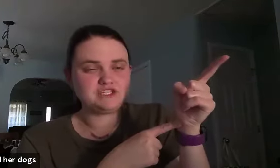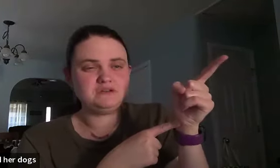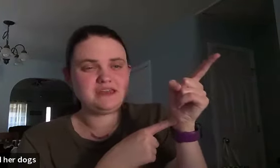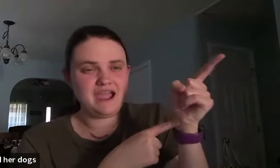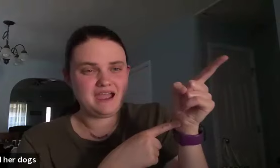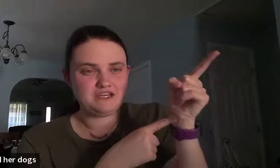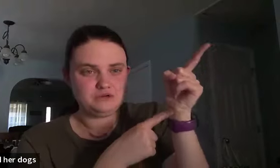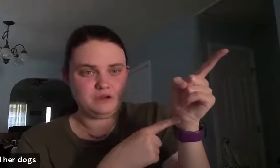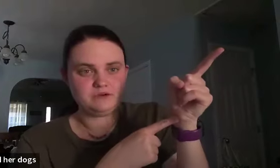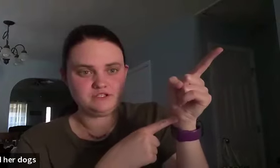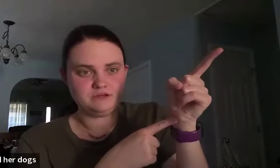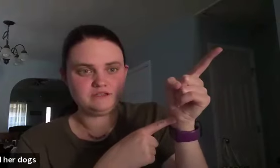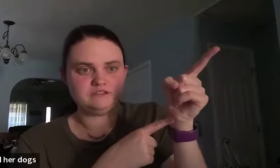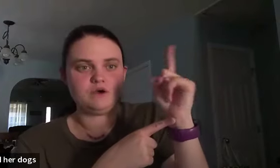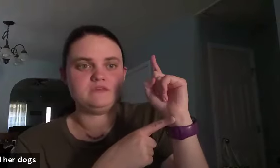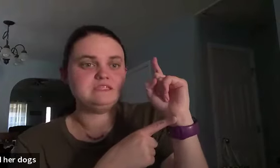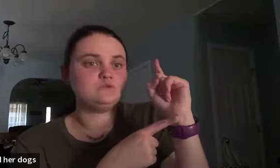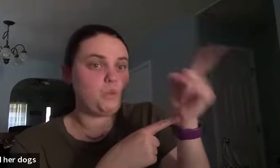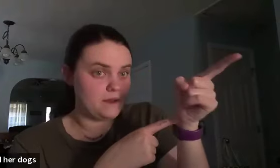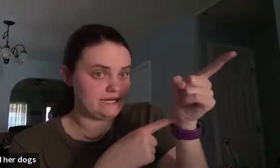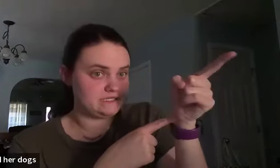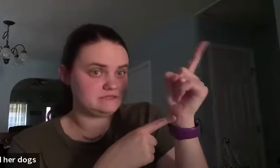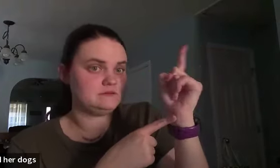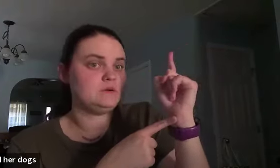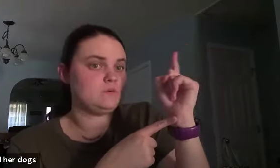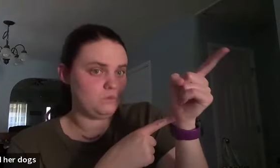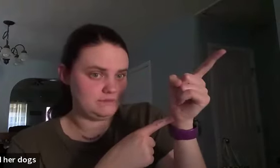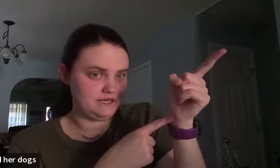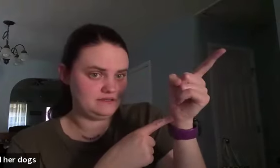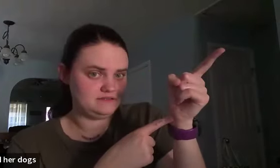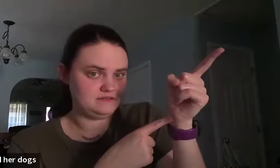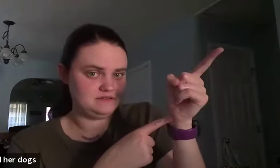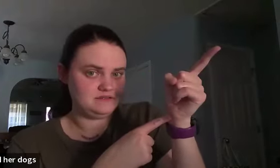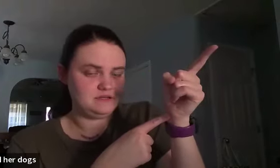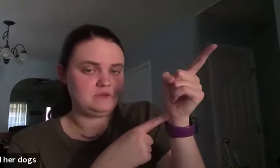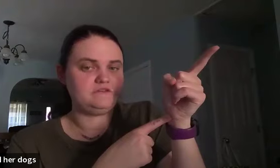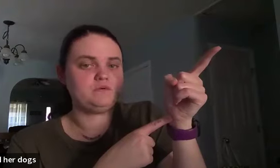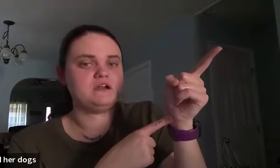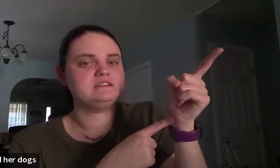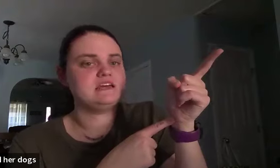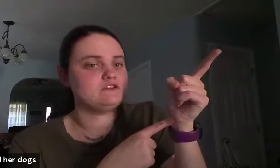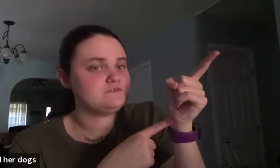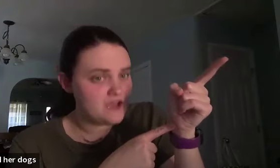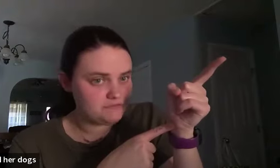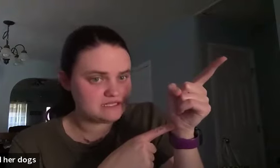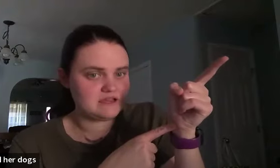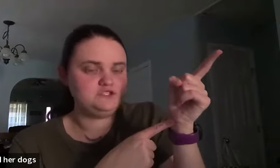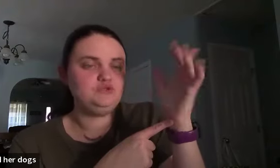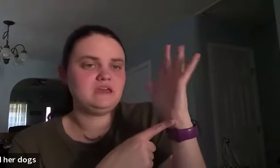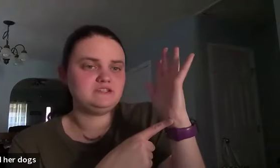is you can add your number to it. So this is 1 minute, 1 minute. But if you wanted to say there's 5 minutes left, you can